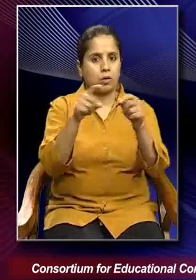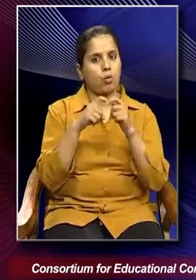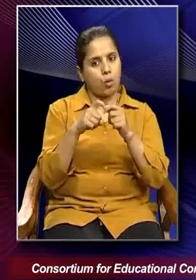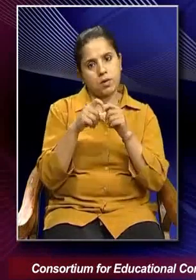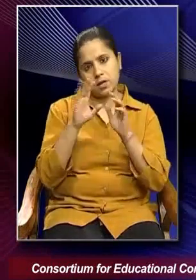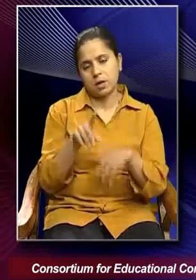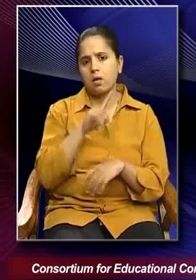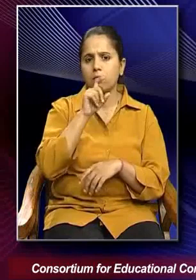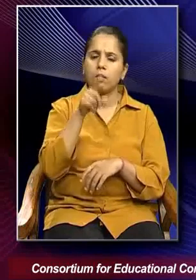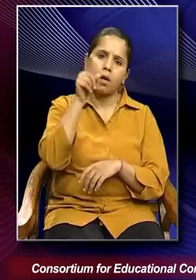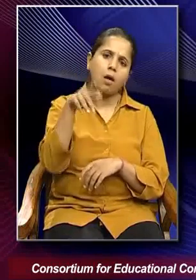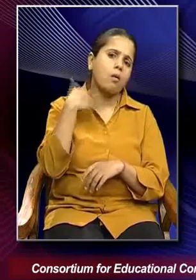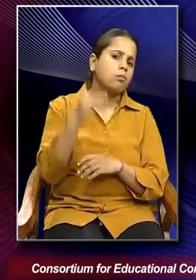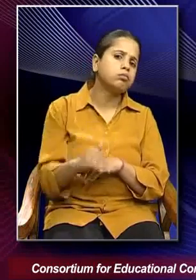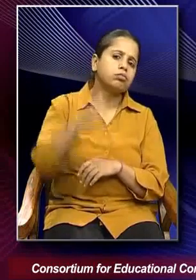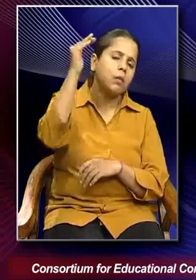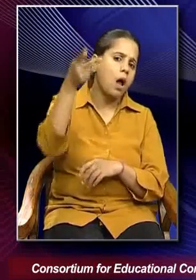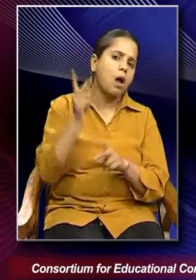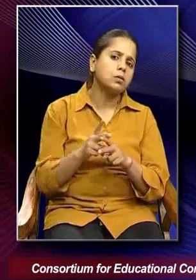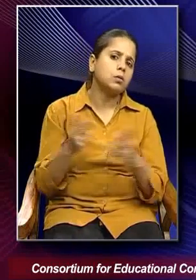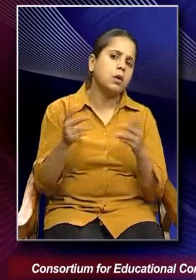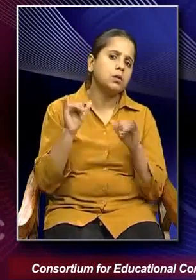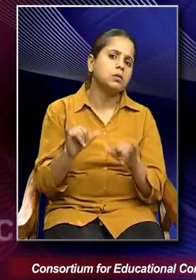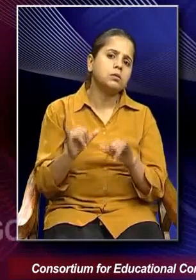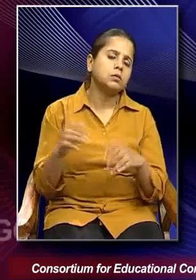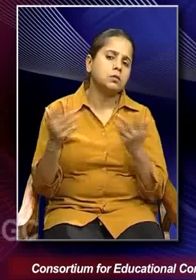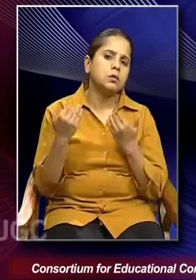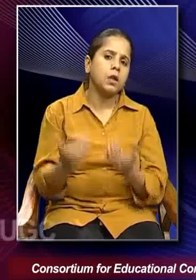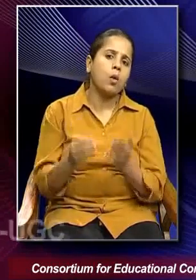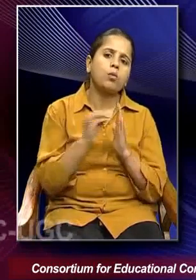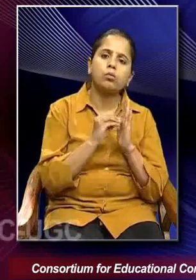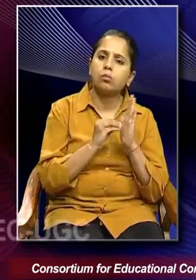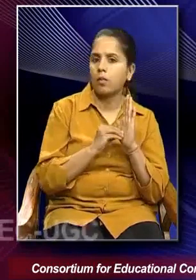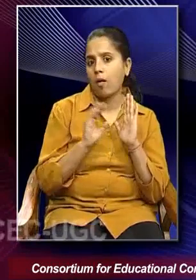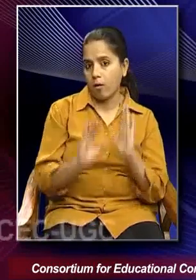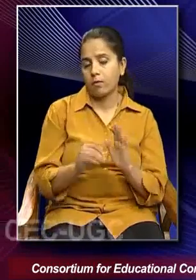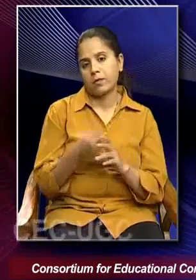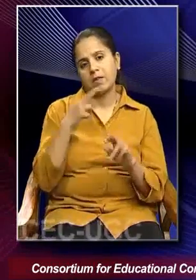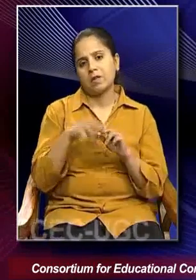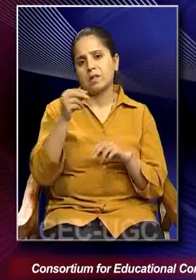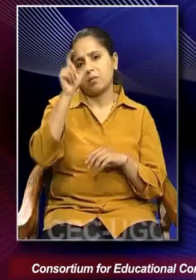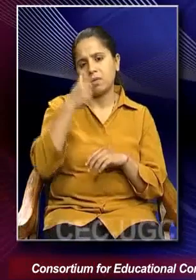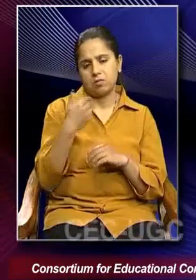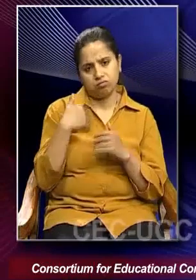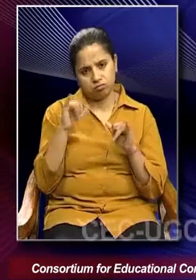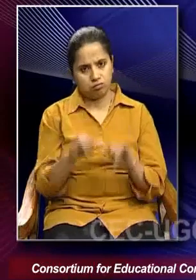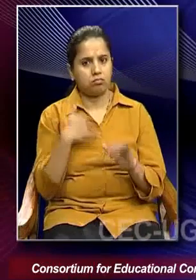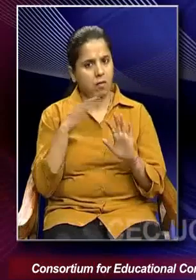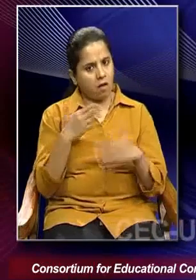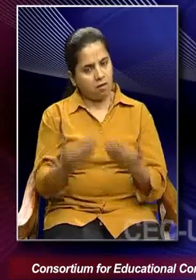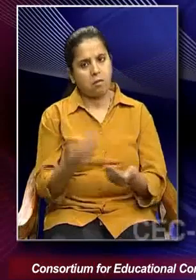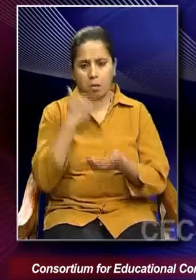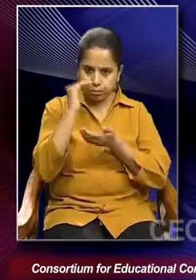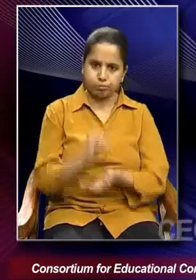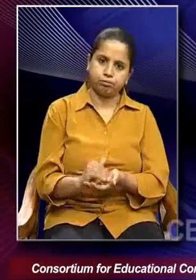to the respondent, like how long you have been staying at the current place of residence. So if somebody says that I am staying here since my